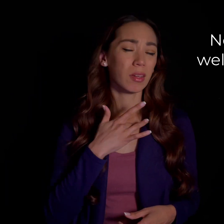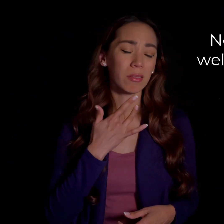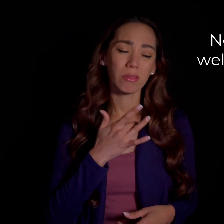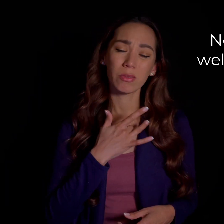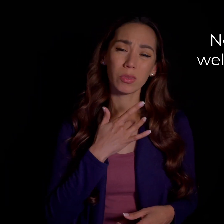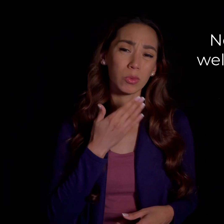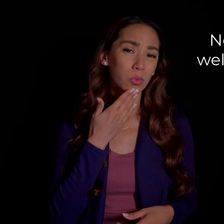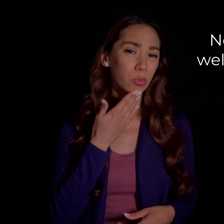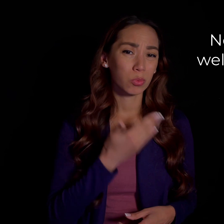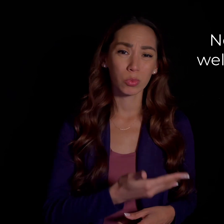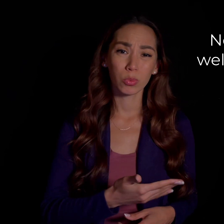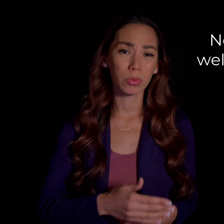Not feel good.